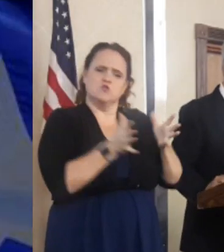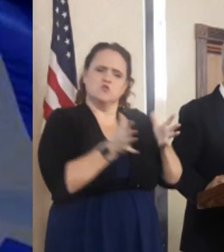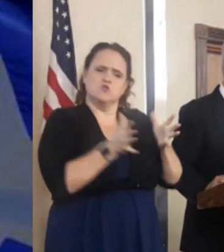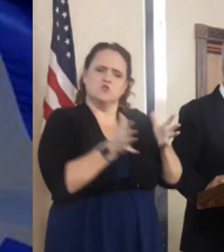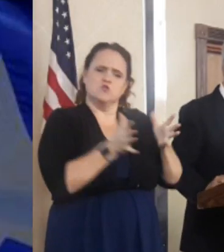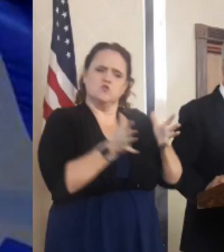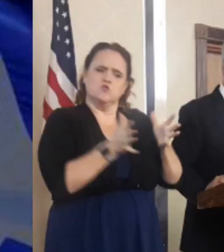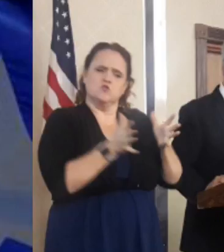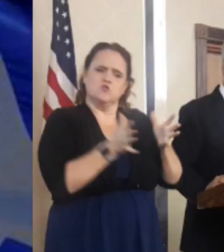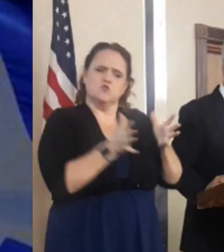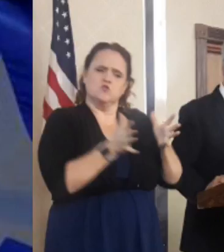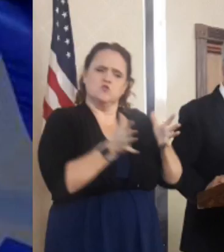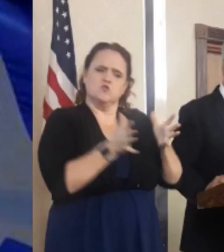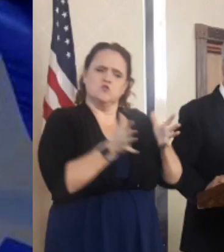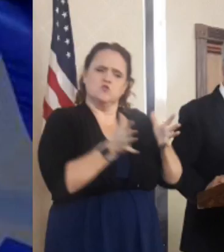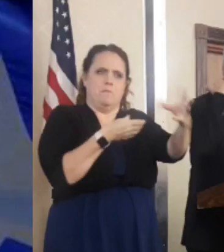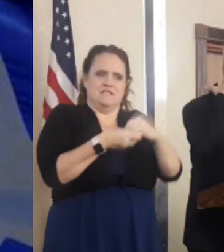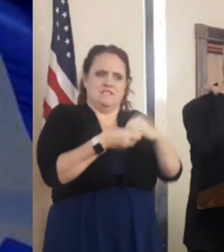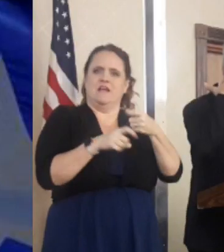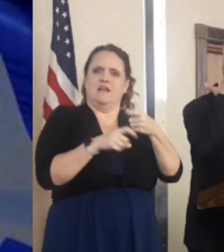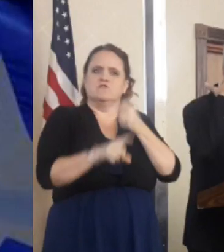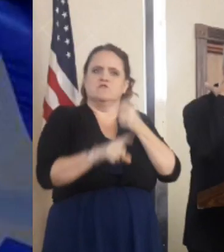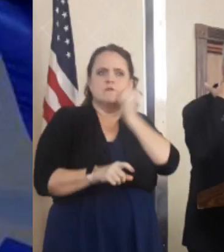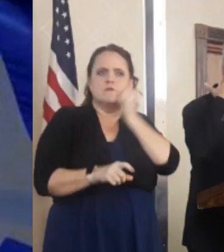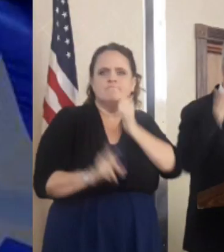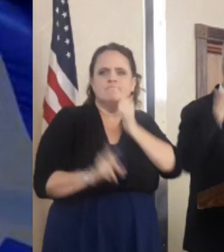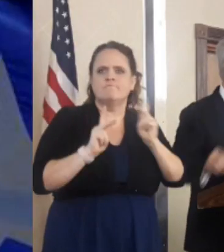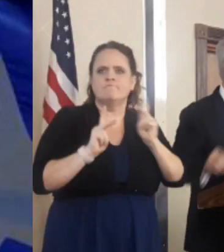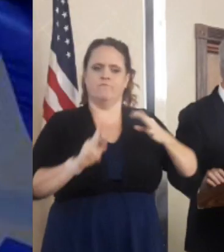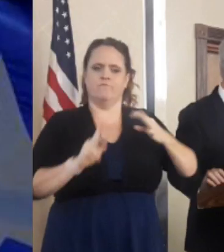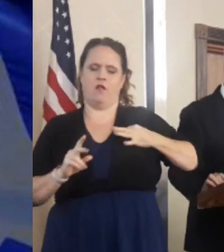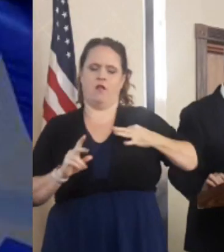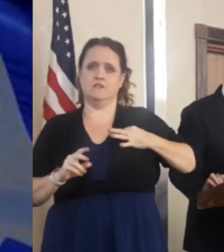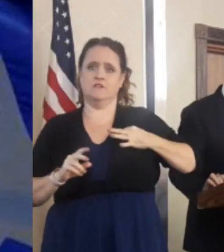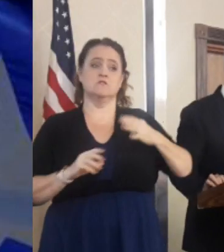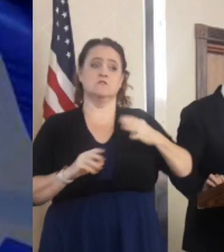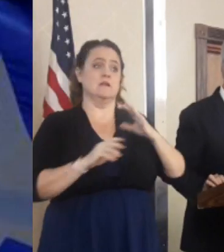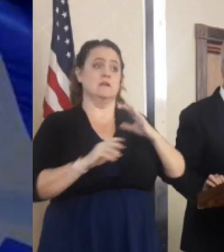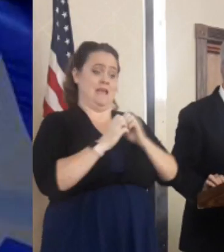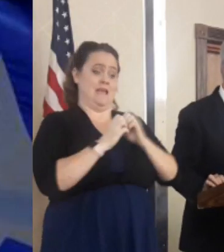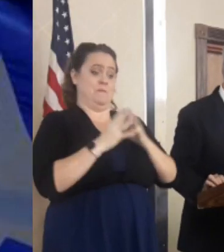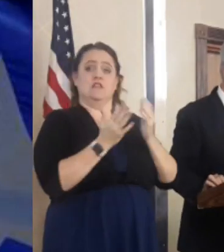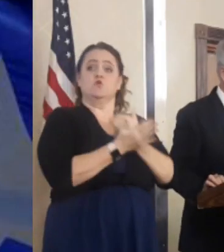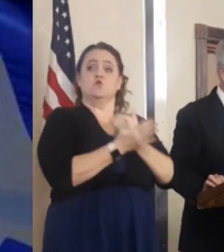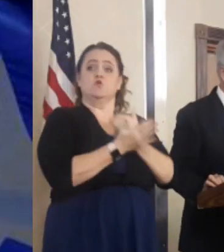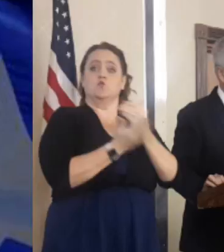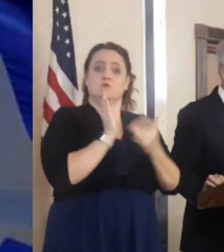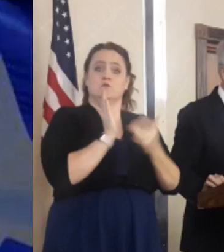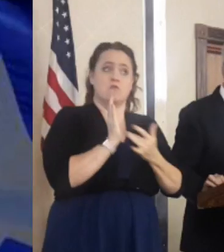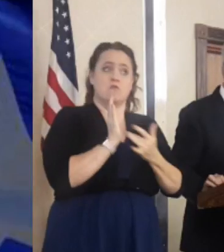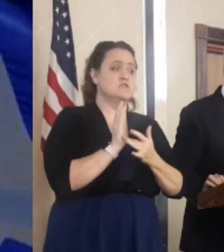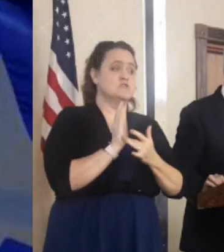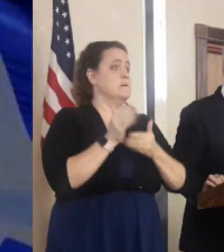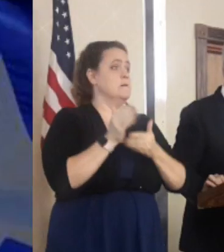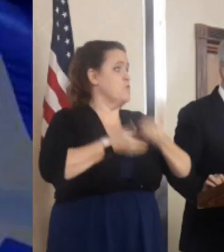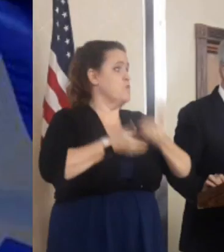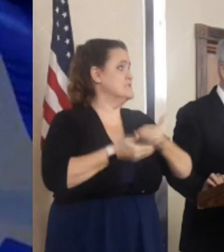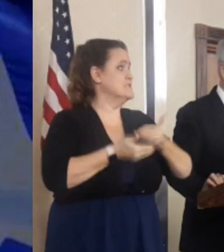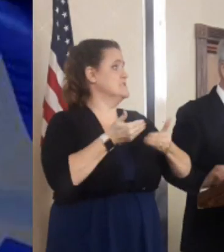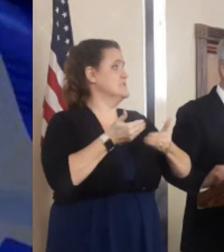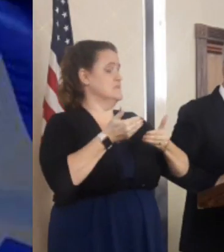by our grassroots volunteers in the implementation of new technology, processes, and procedures in a